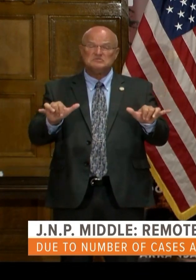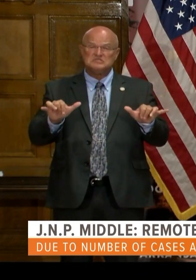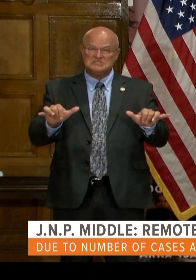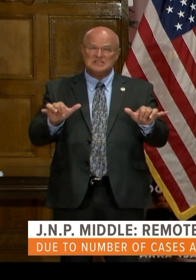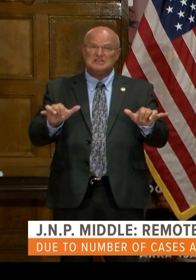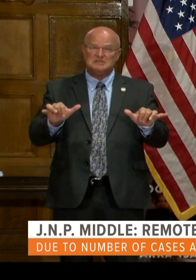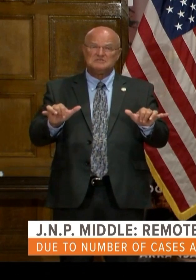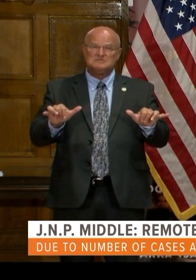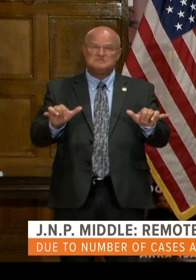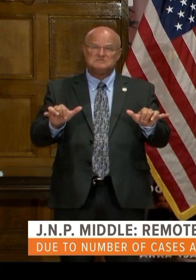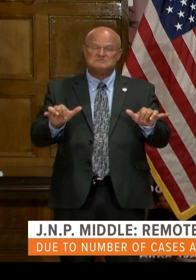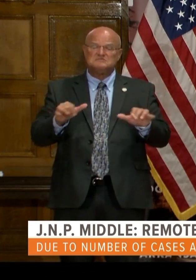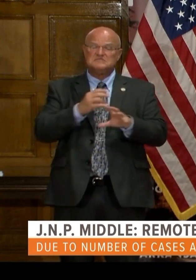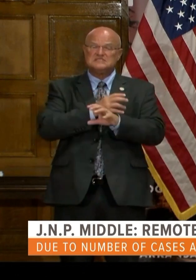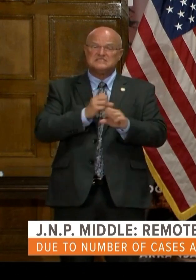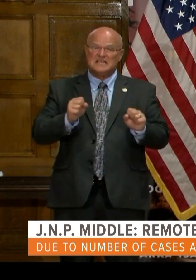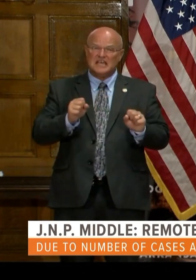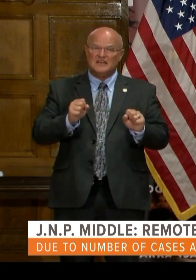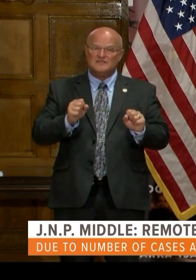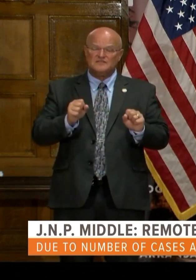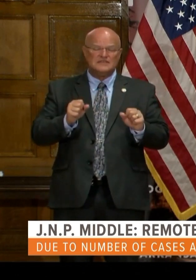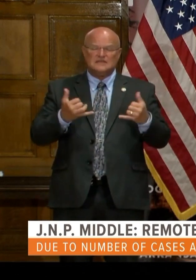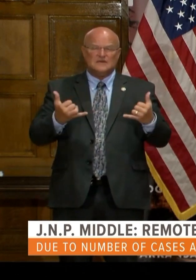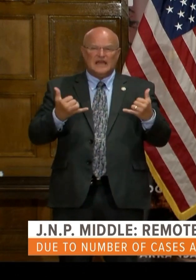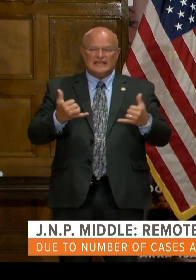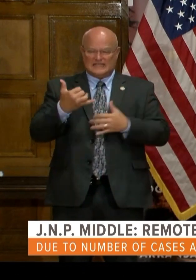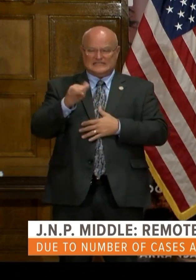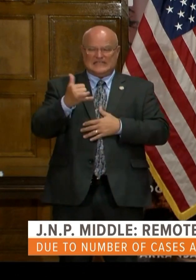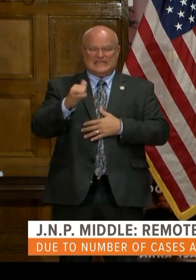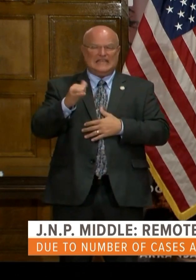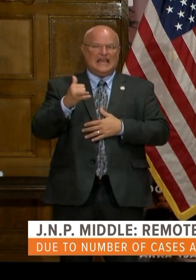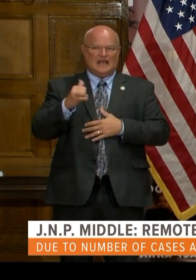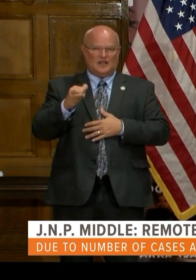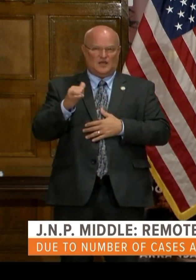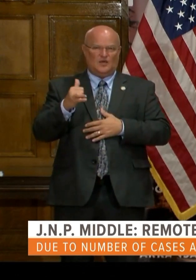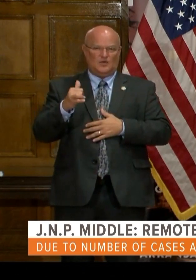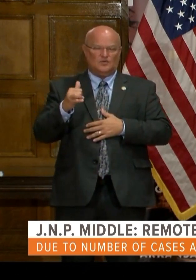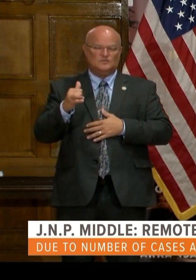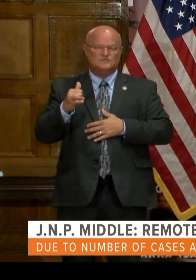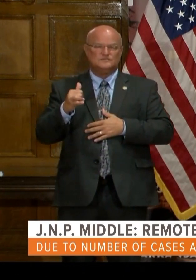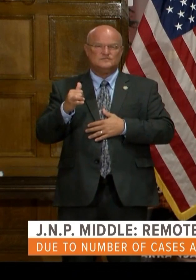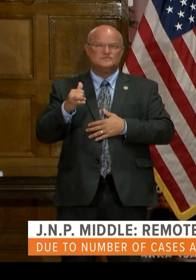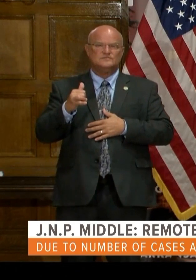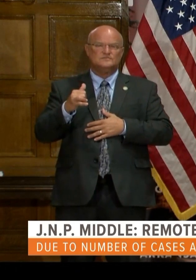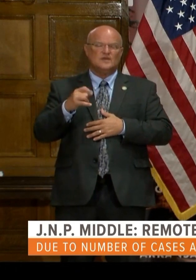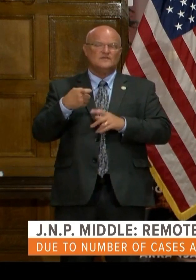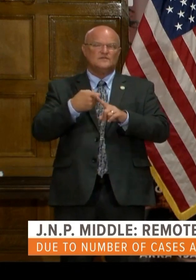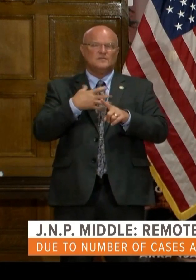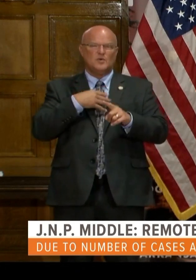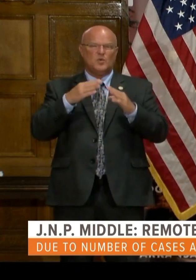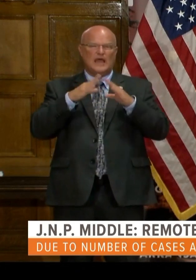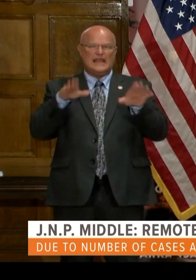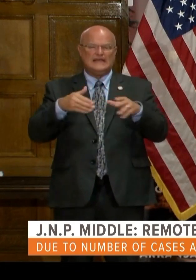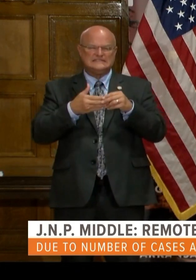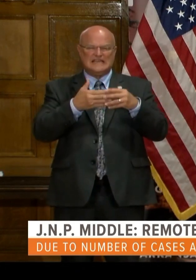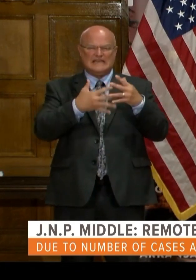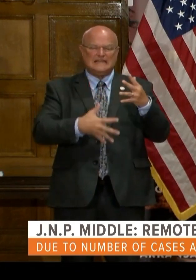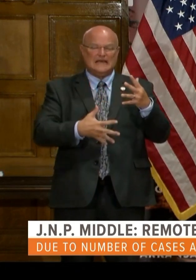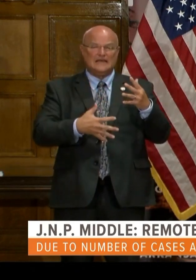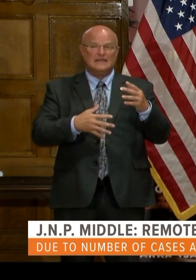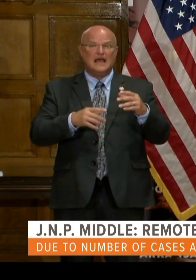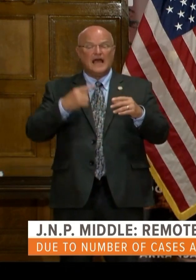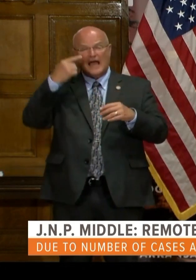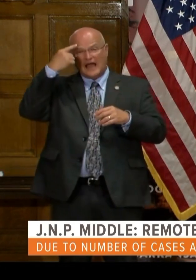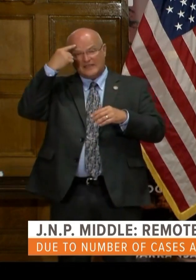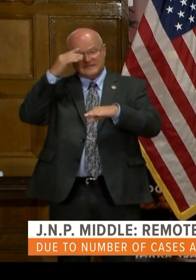in positivity rate. We're actually out of red and in yellow under the White House guidelines. So I think it was simply a warning for